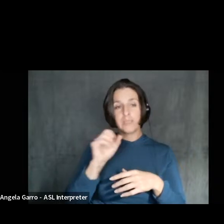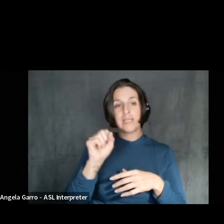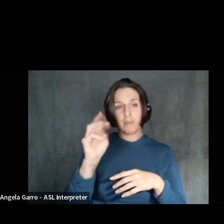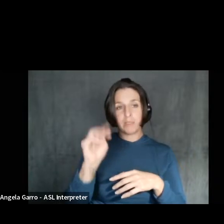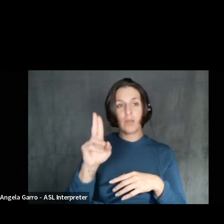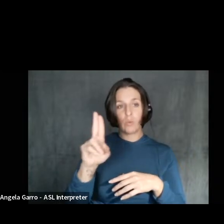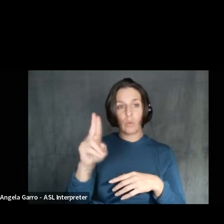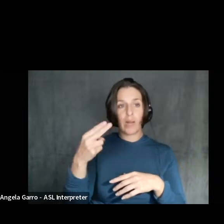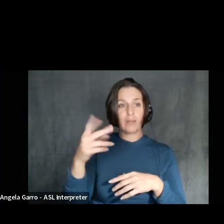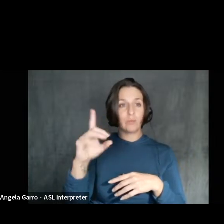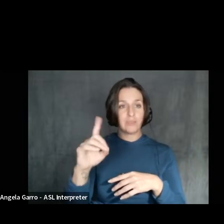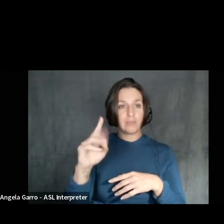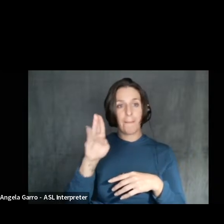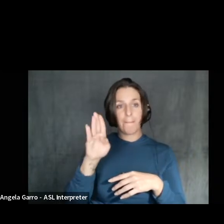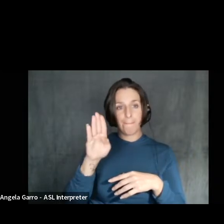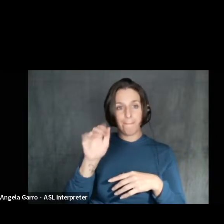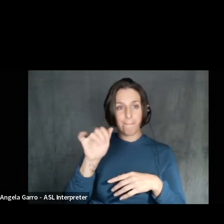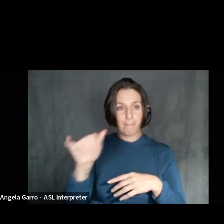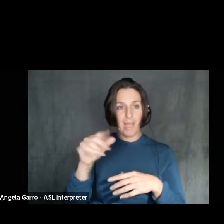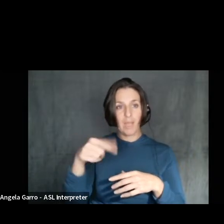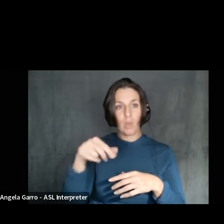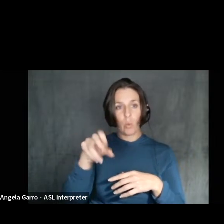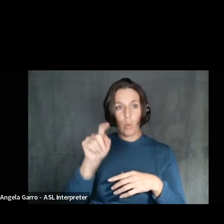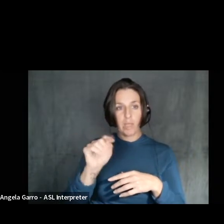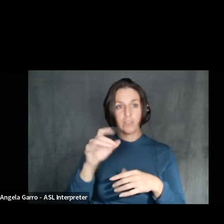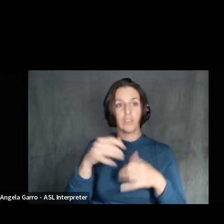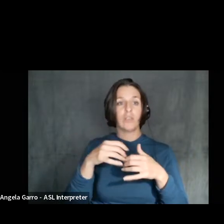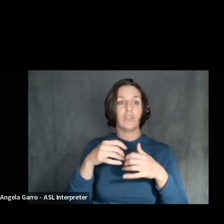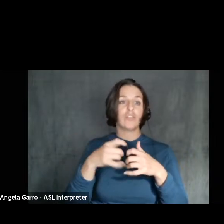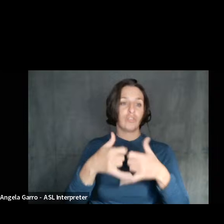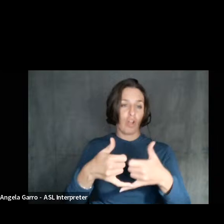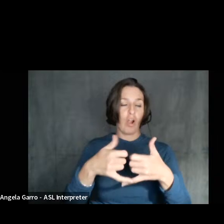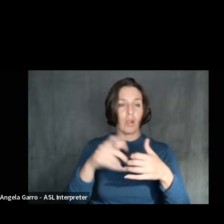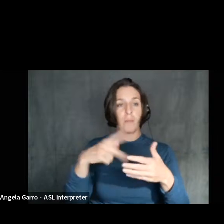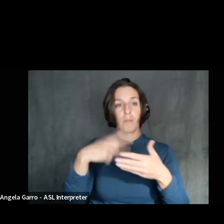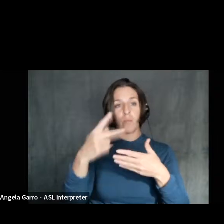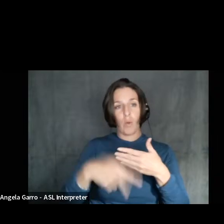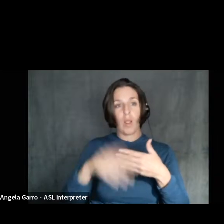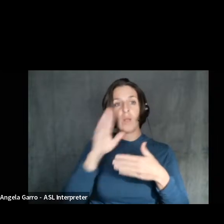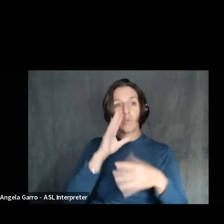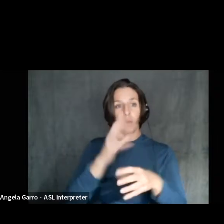School District's Bay Quest Scholars Program, which will receive a monetary award of